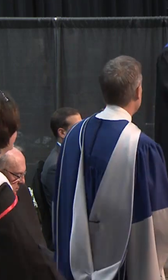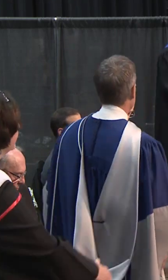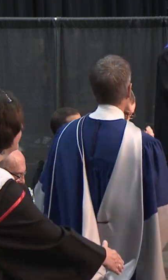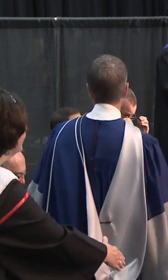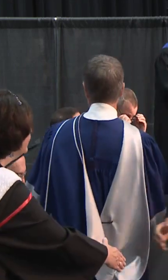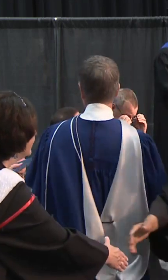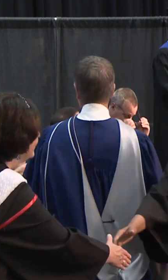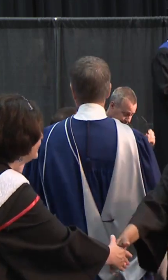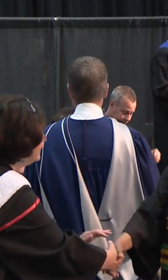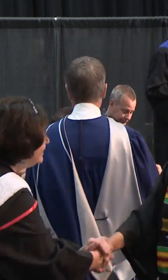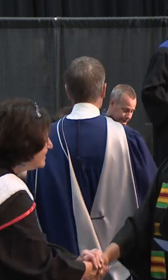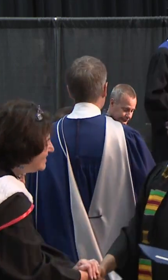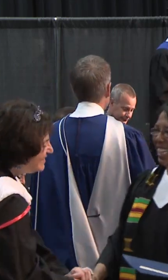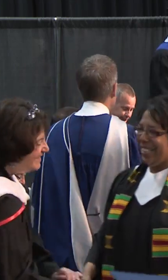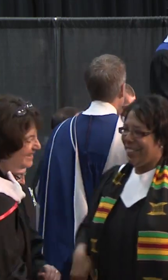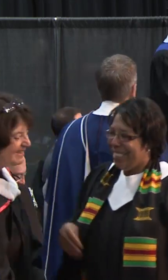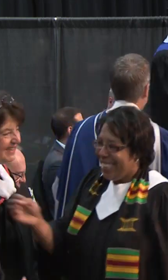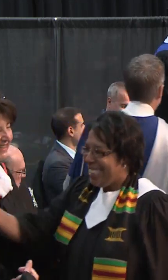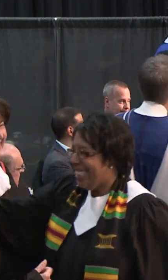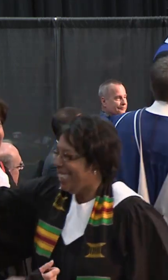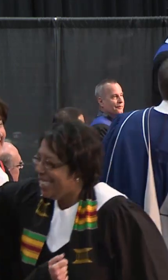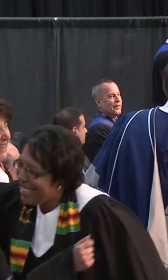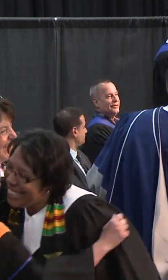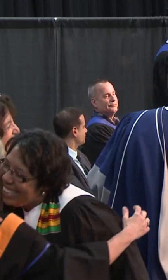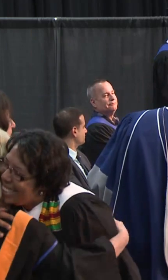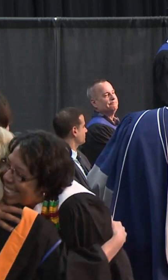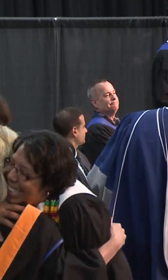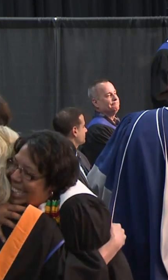Tiffany Jenkins.